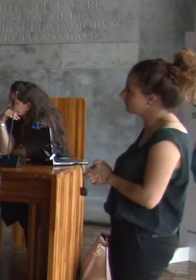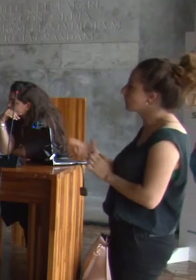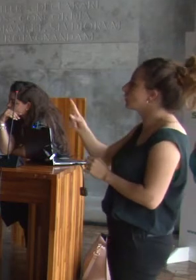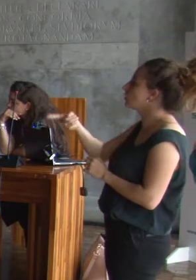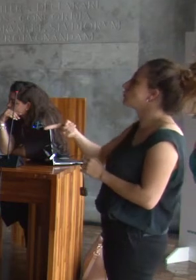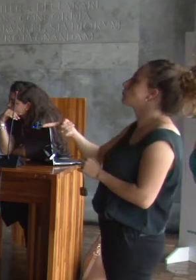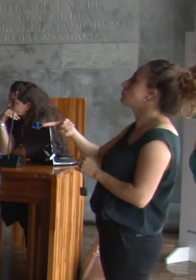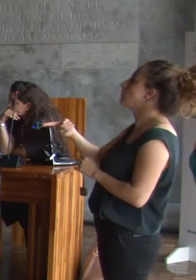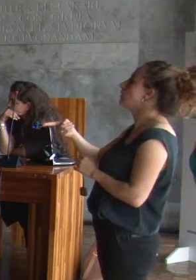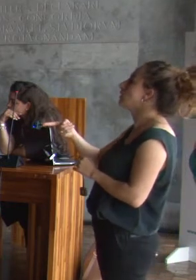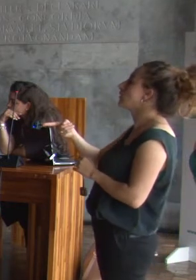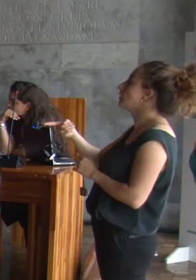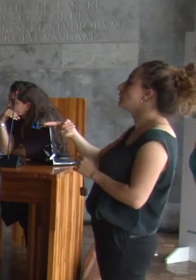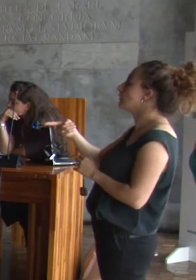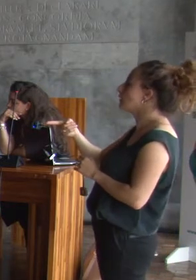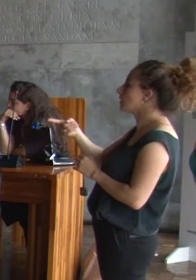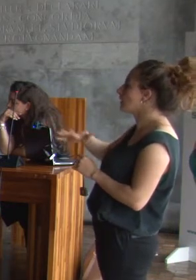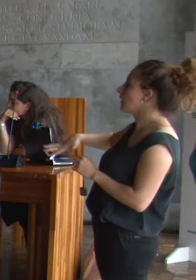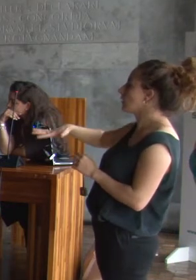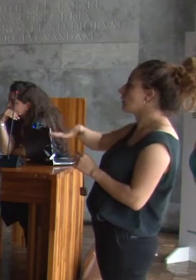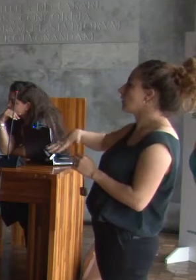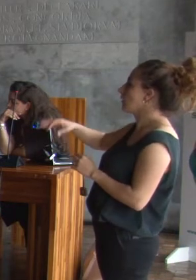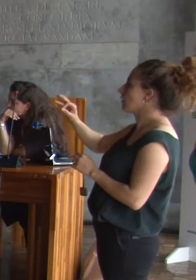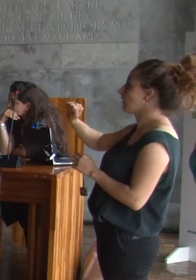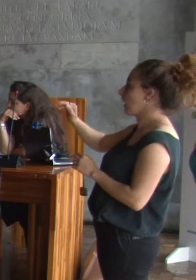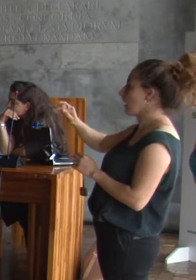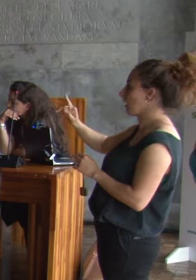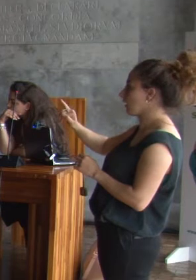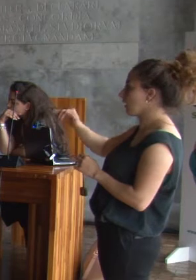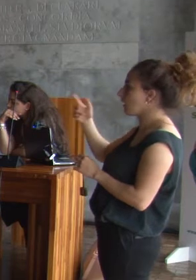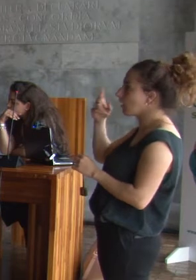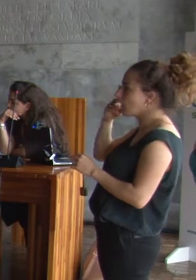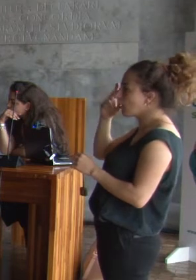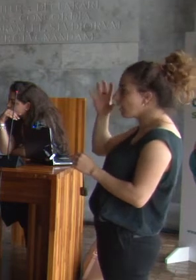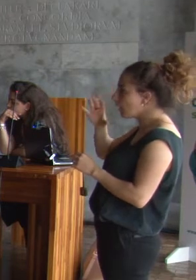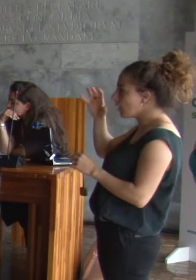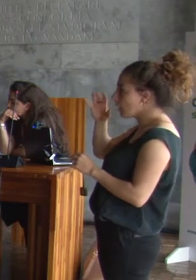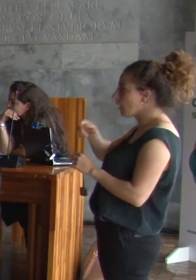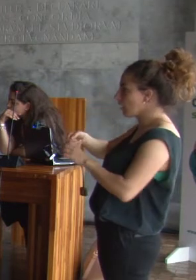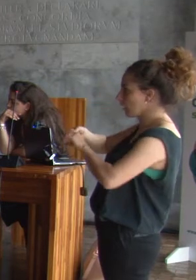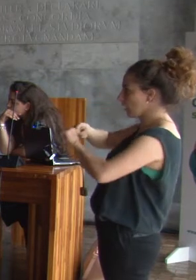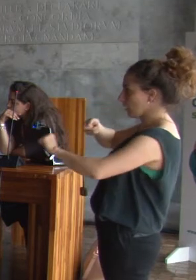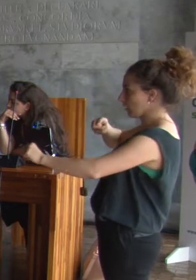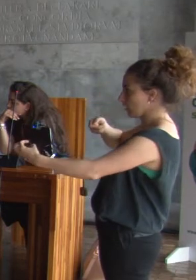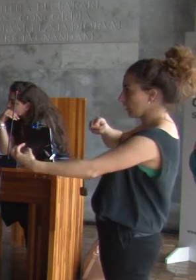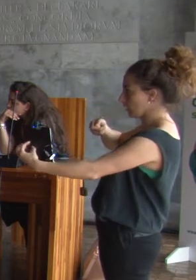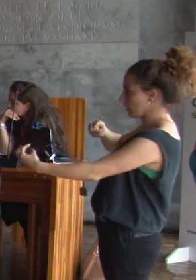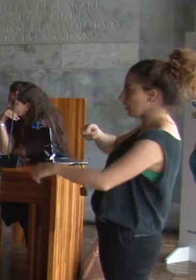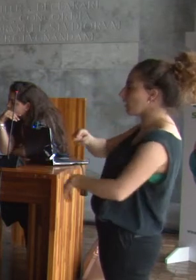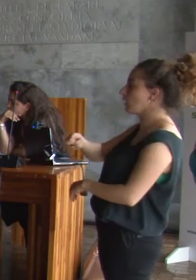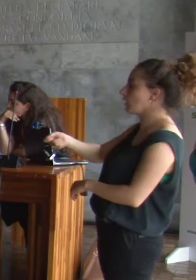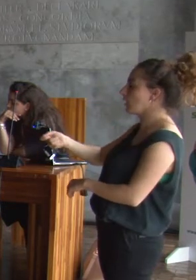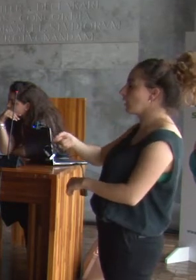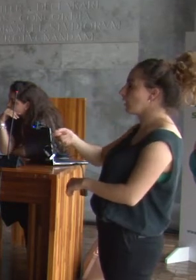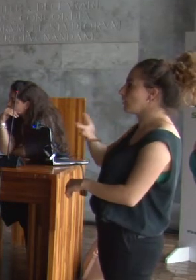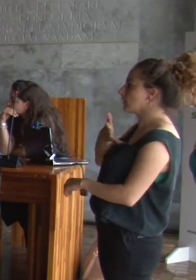Julia is recording a post infrared area. As you explore the city with the tip of your cane, you see